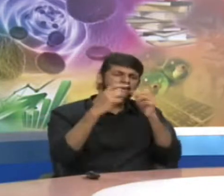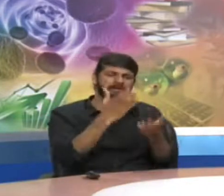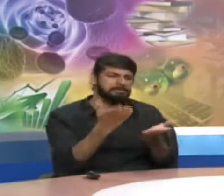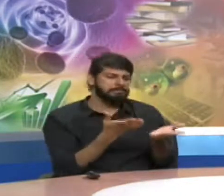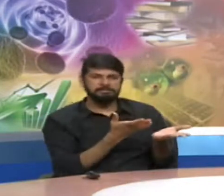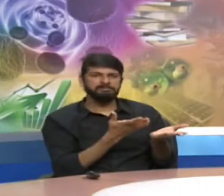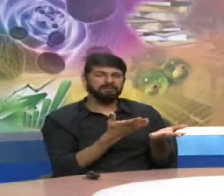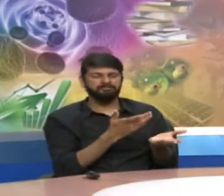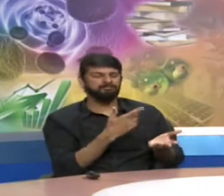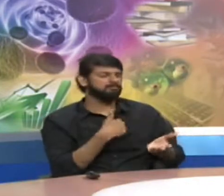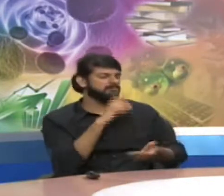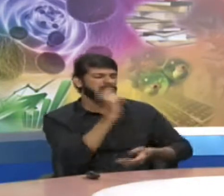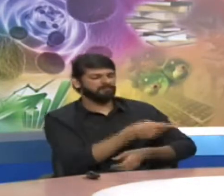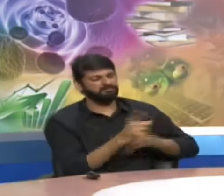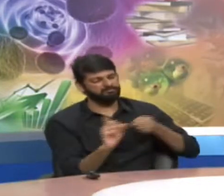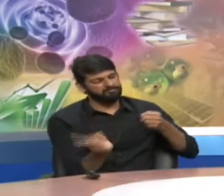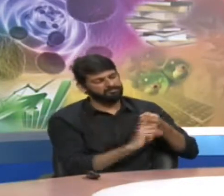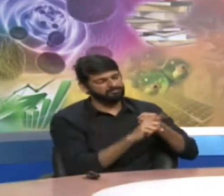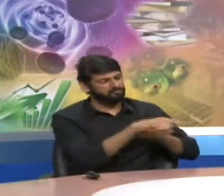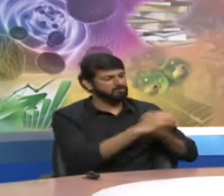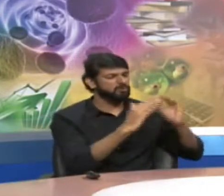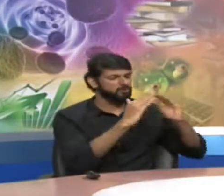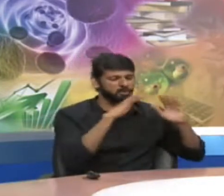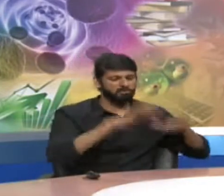led to banishment of the prince.